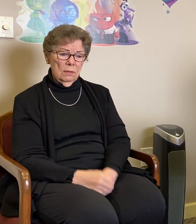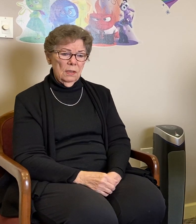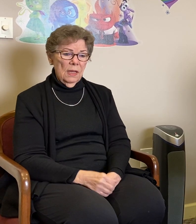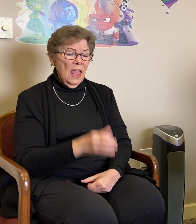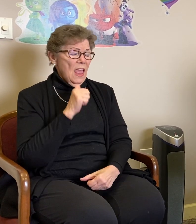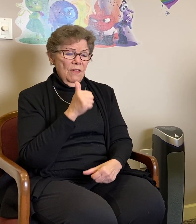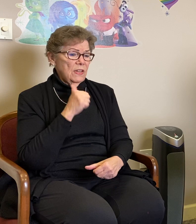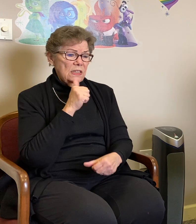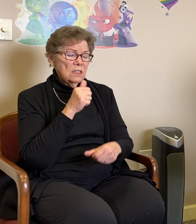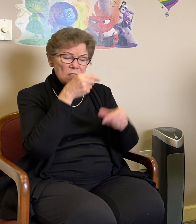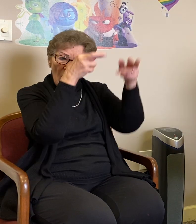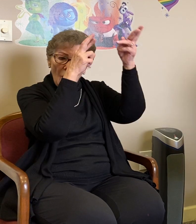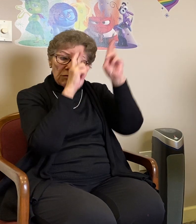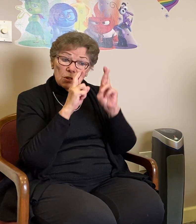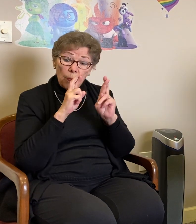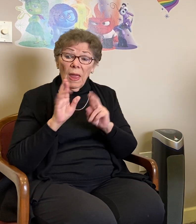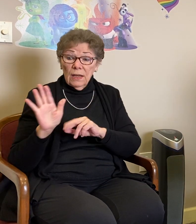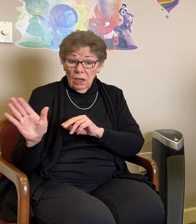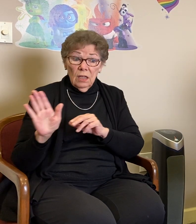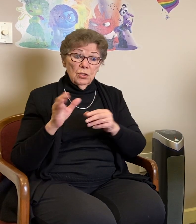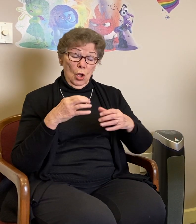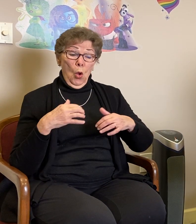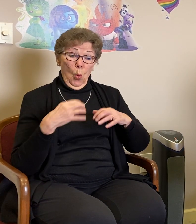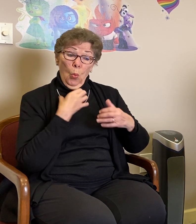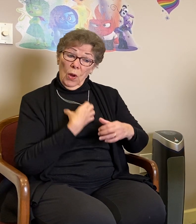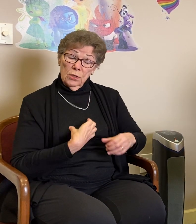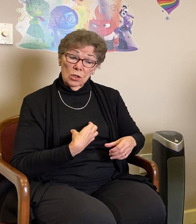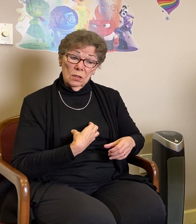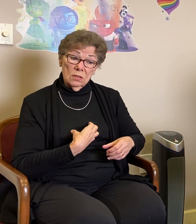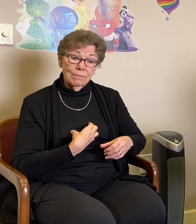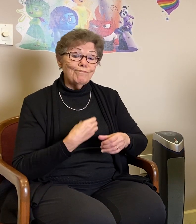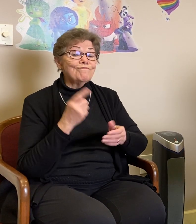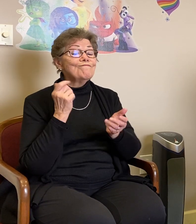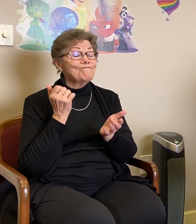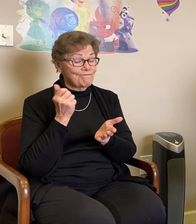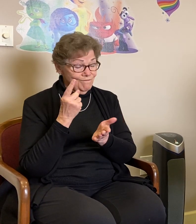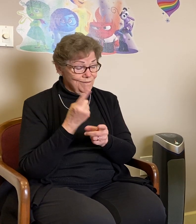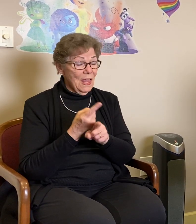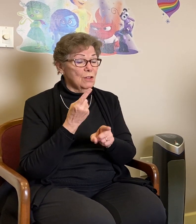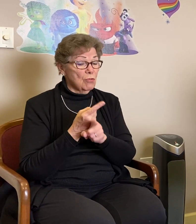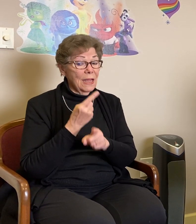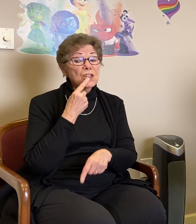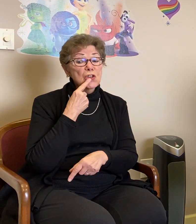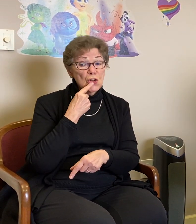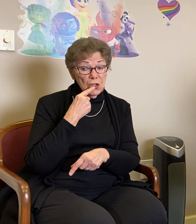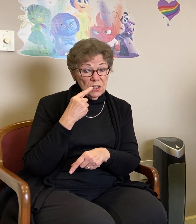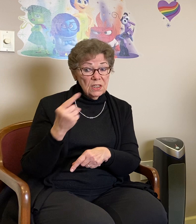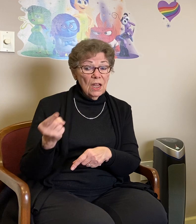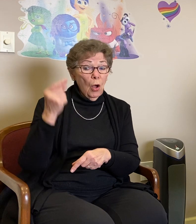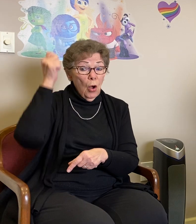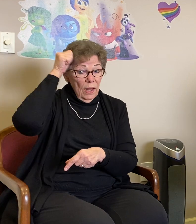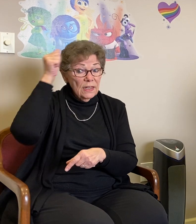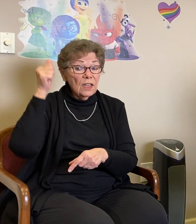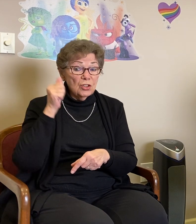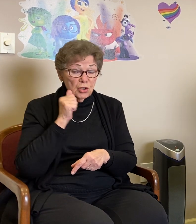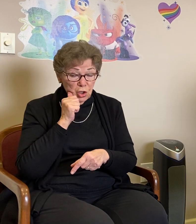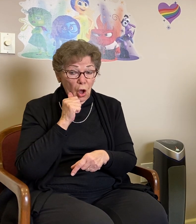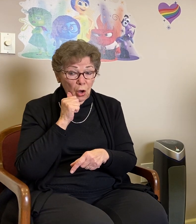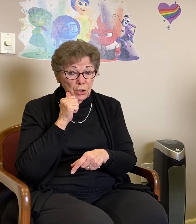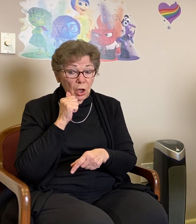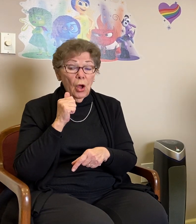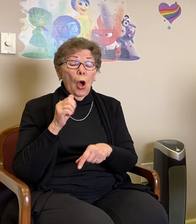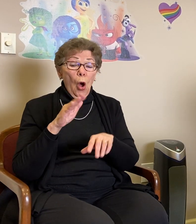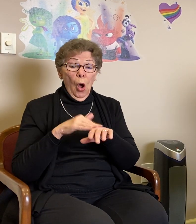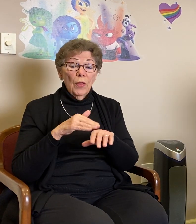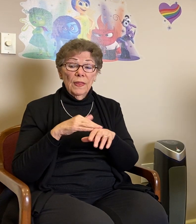not respect his wishes? Yes, that's right. He should tell an adult on his safety